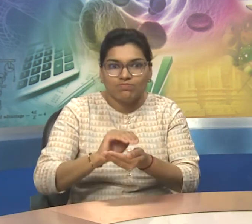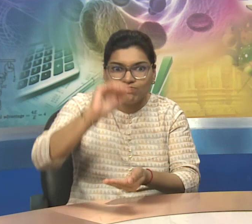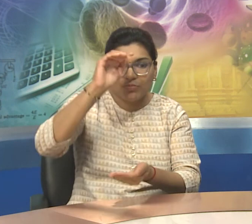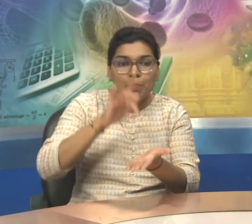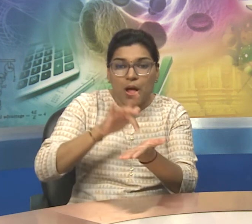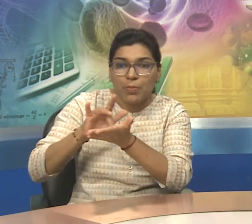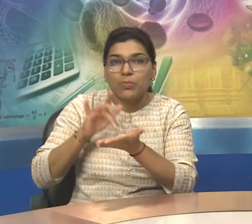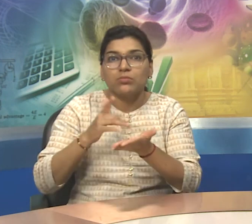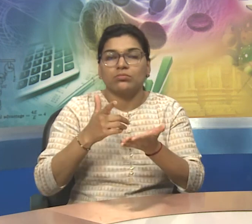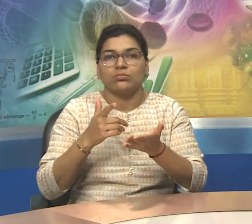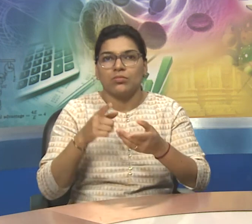Territorial